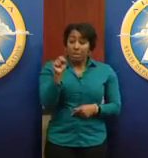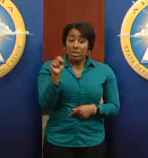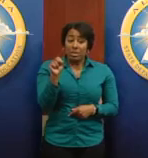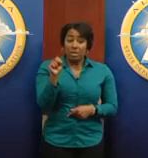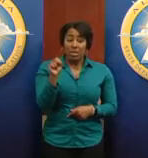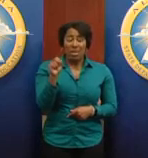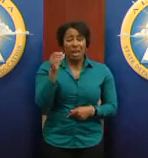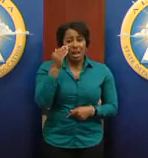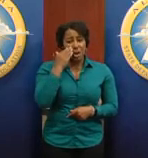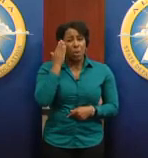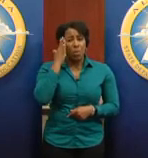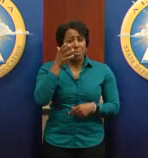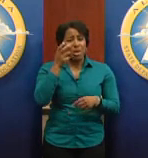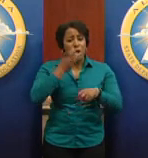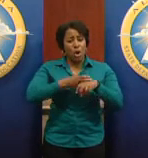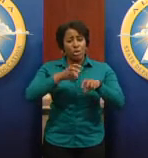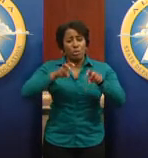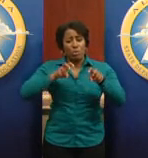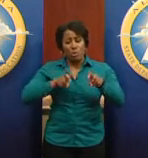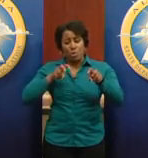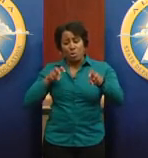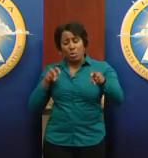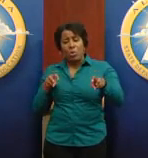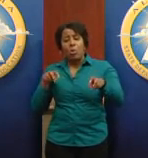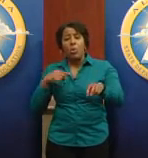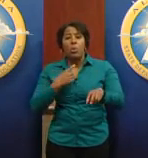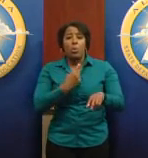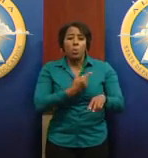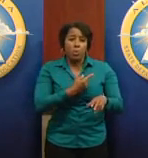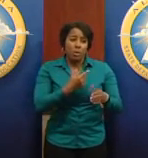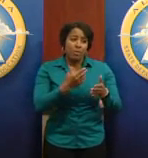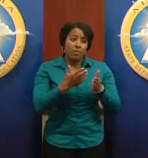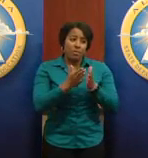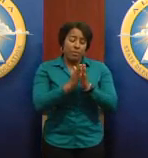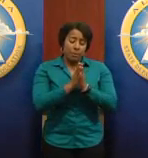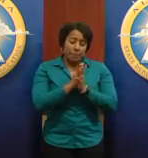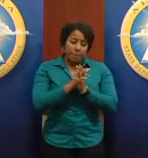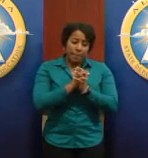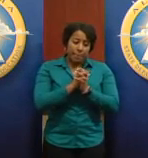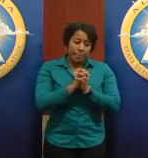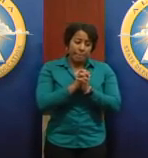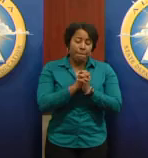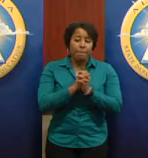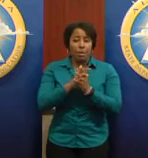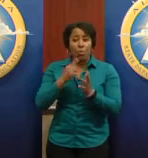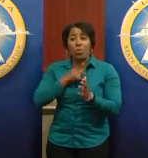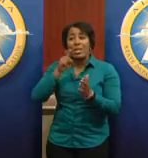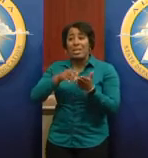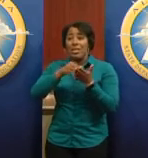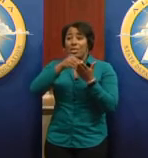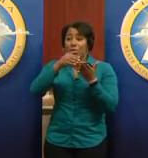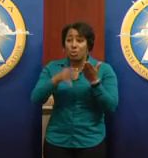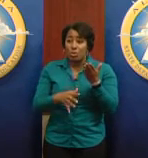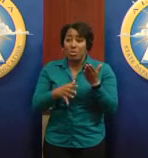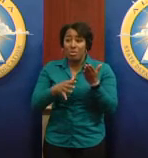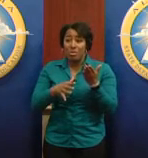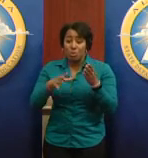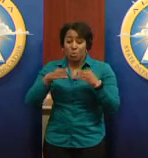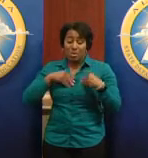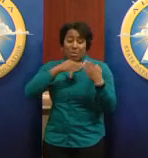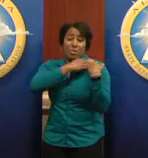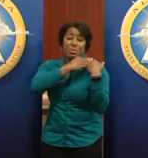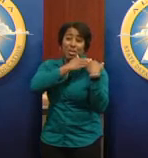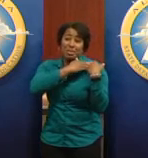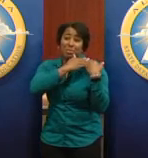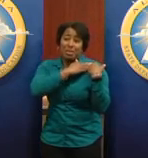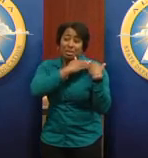have asked them to continue to reinforce that we need students to take personal responsibility even on the school bus. So things